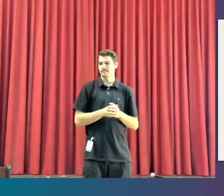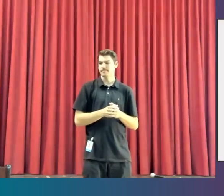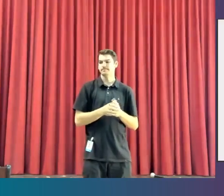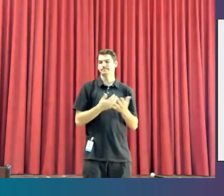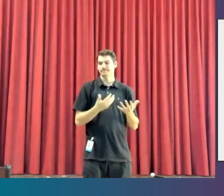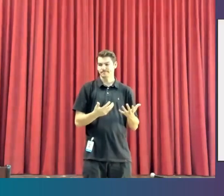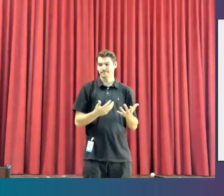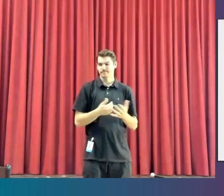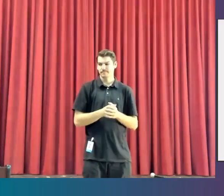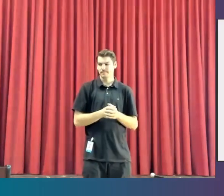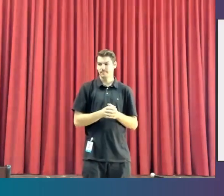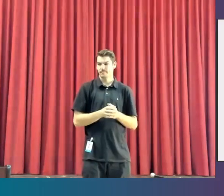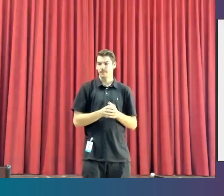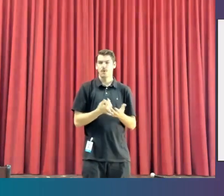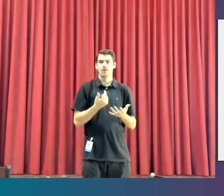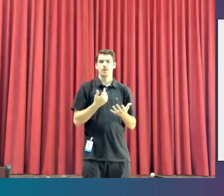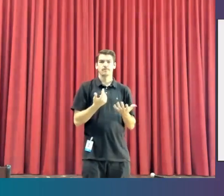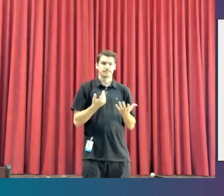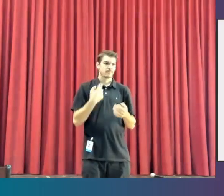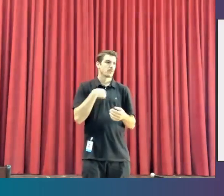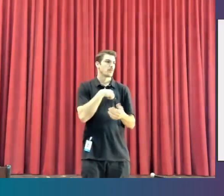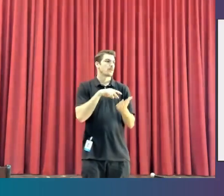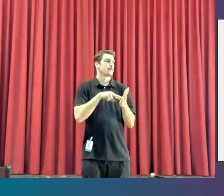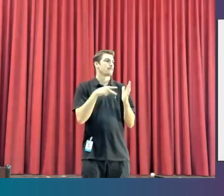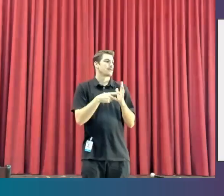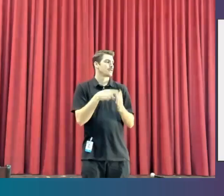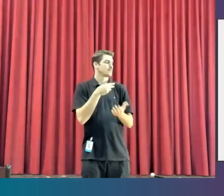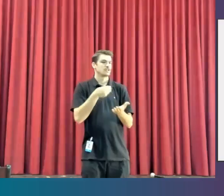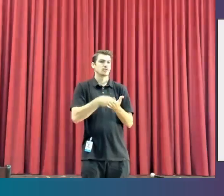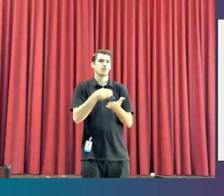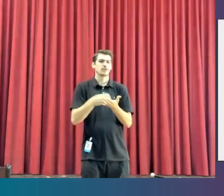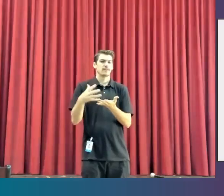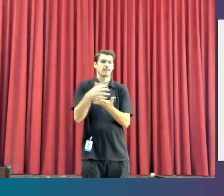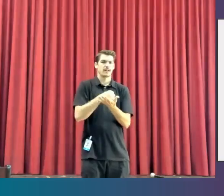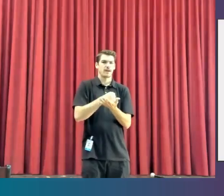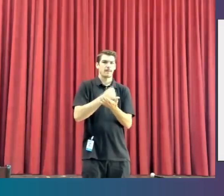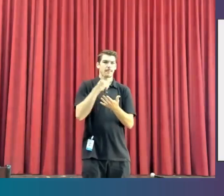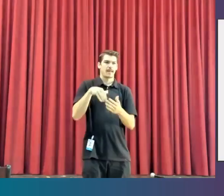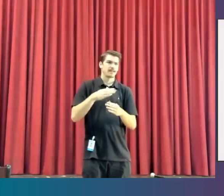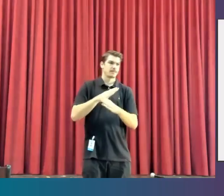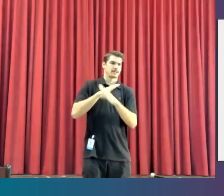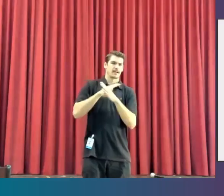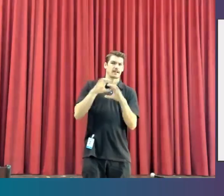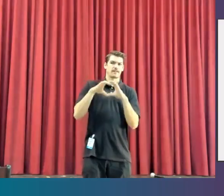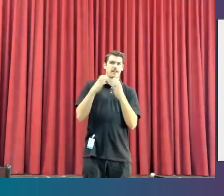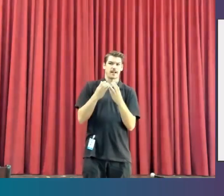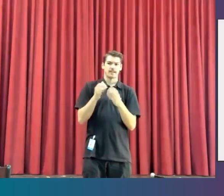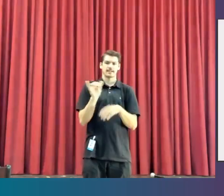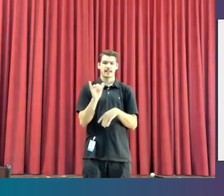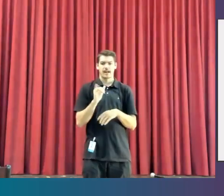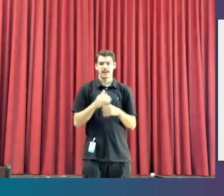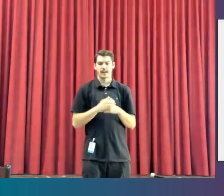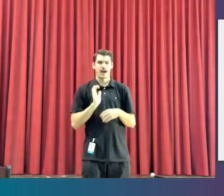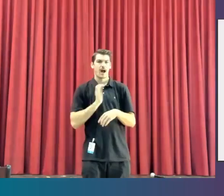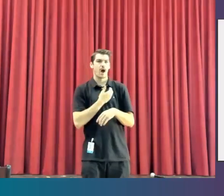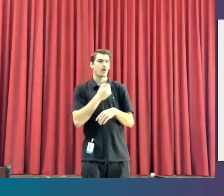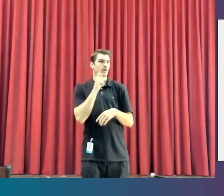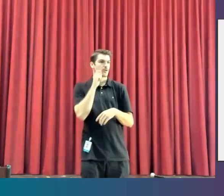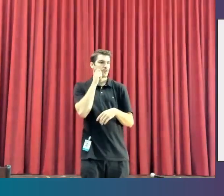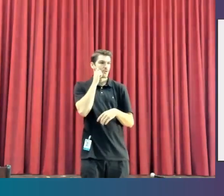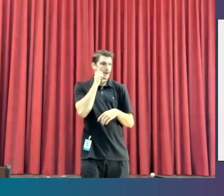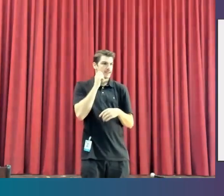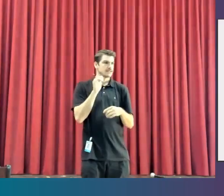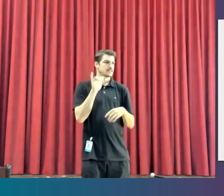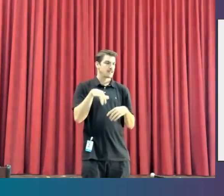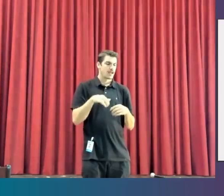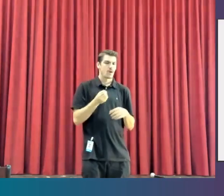So what do we mean when we say source of income is a protected class, just like our race is a protected class, or